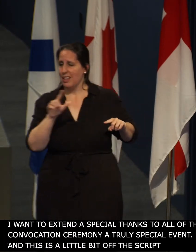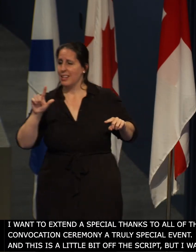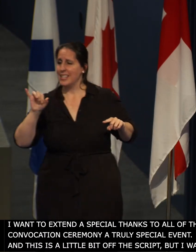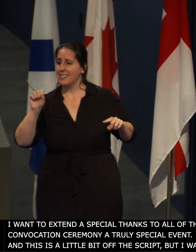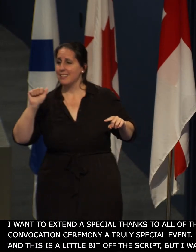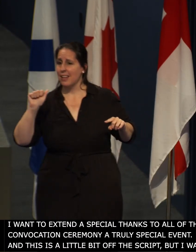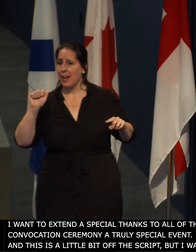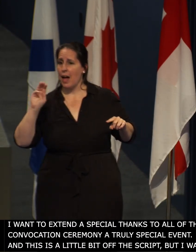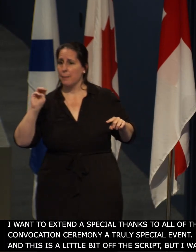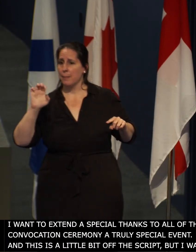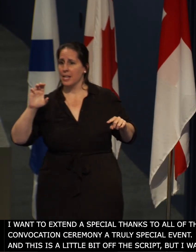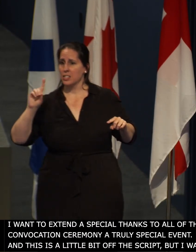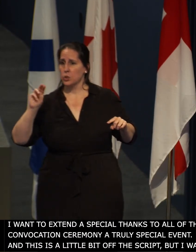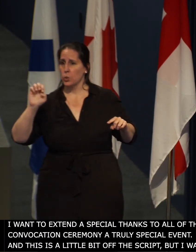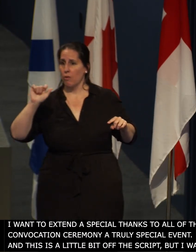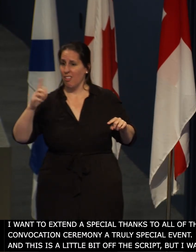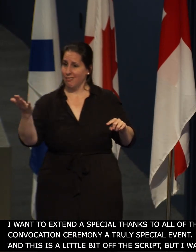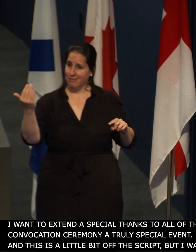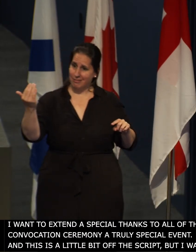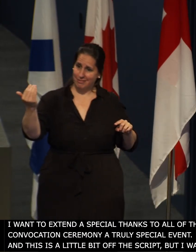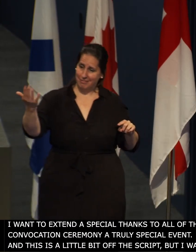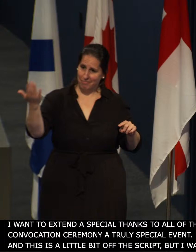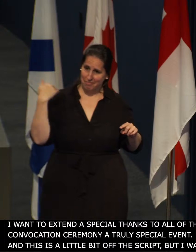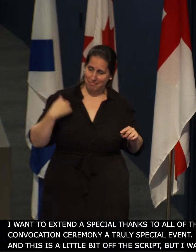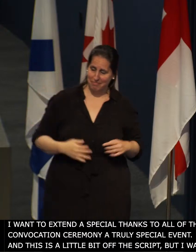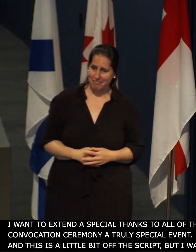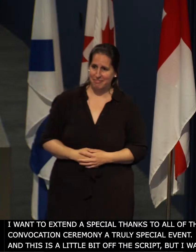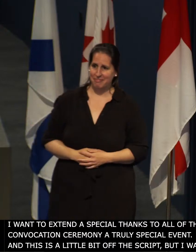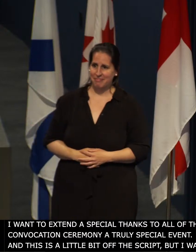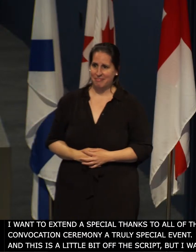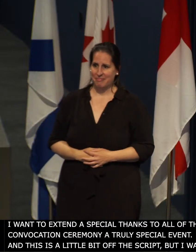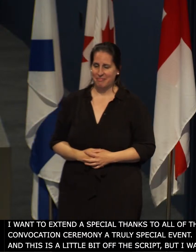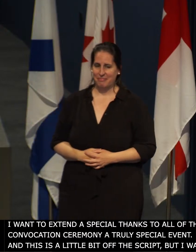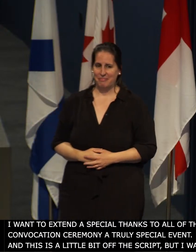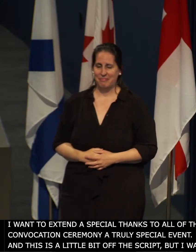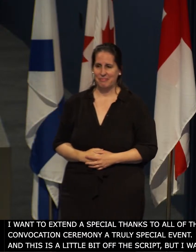McDougall forward. Lisa?